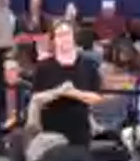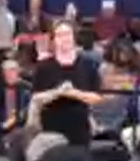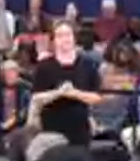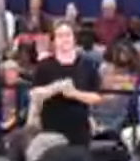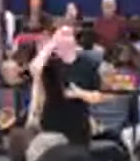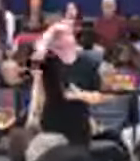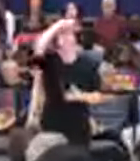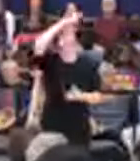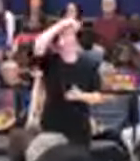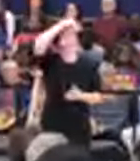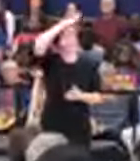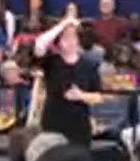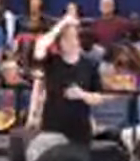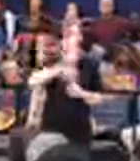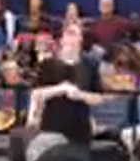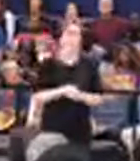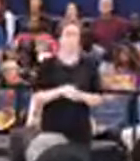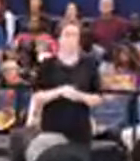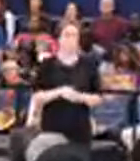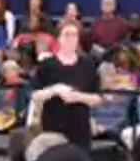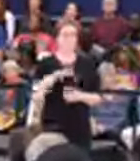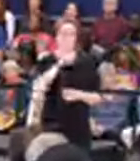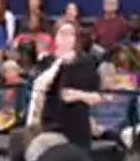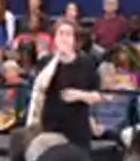Donald Trump sold people out.